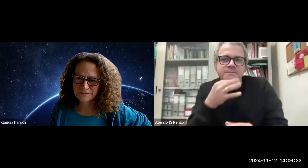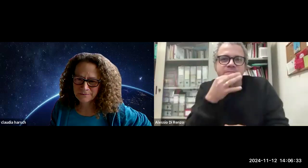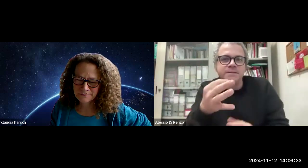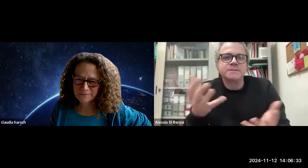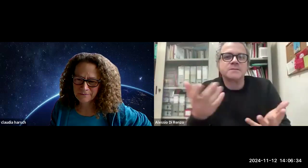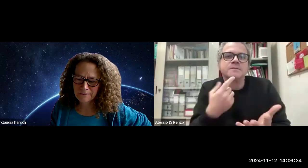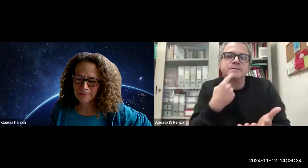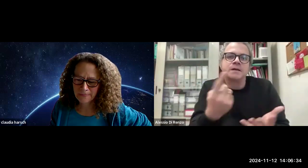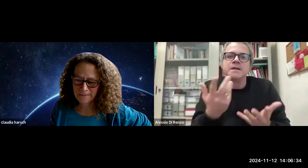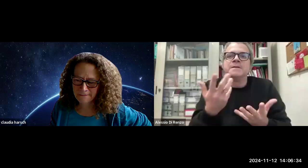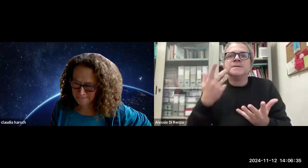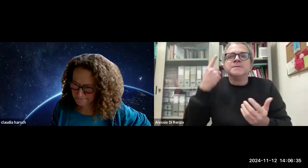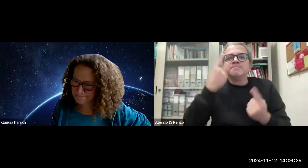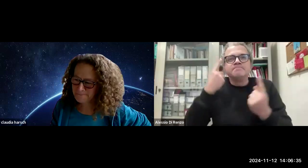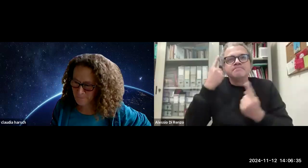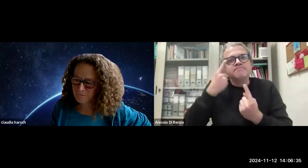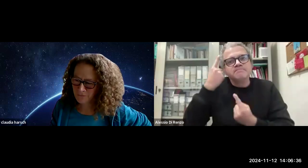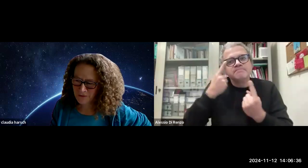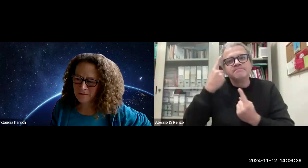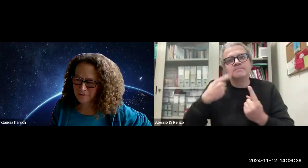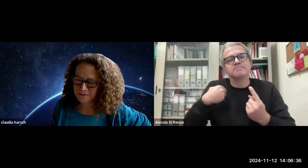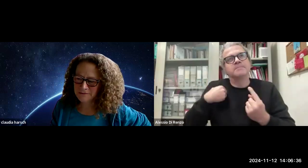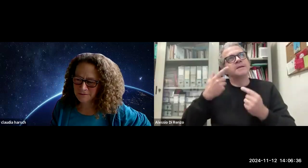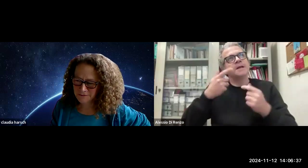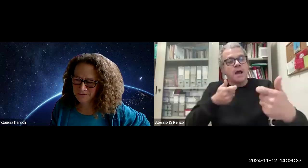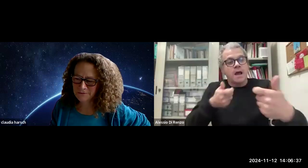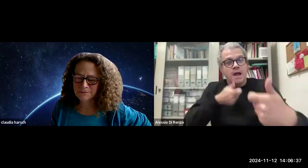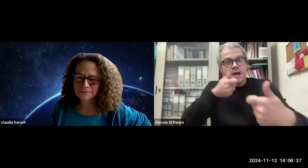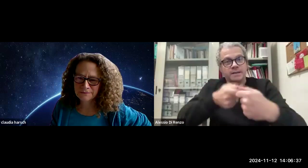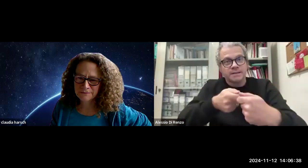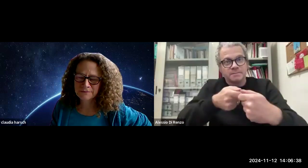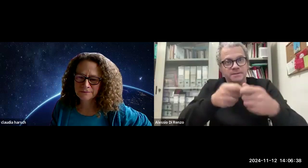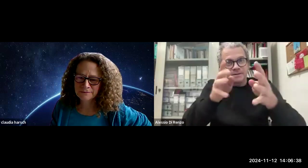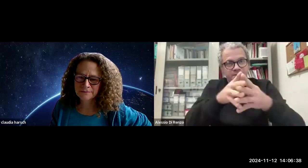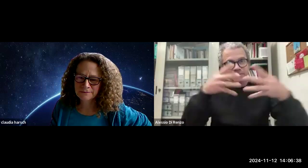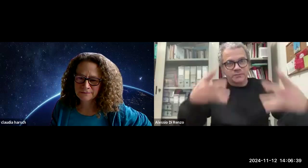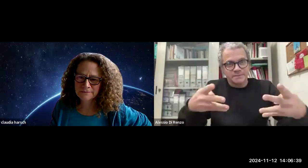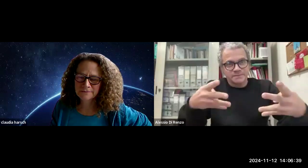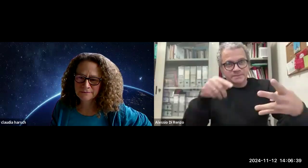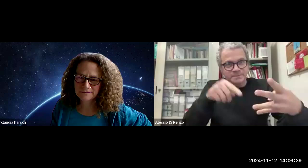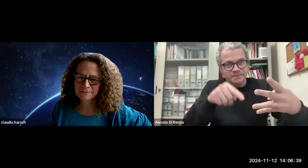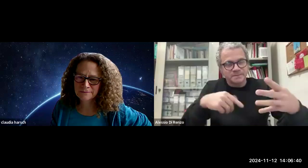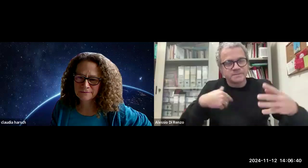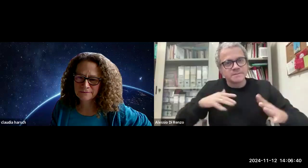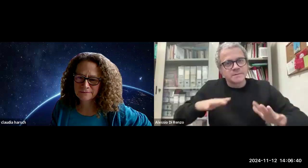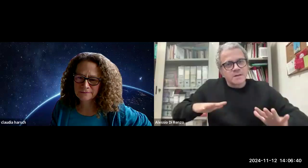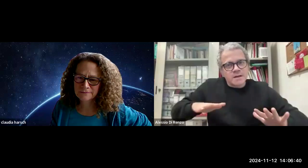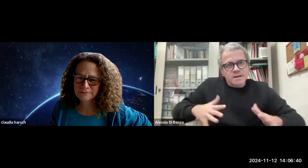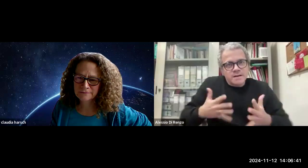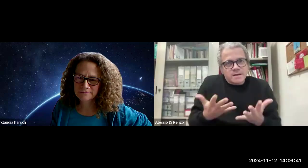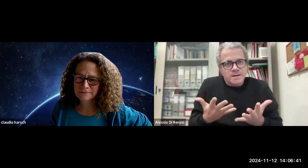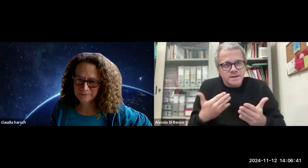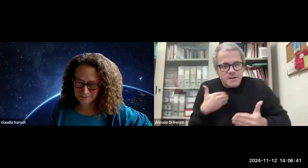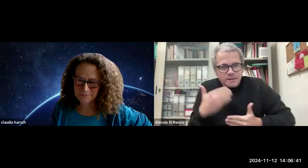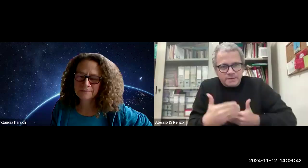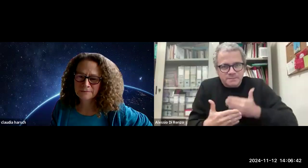summarized my question in the chats, but I'd like to elaborate here in IS. So when looking at the